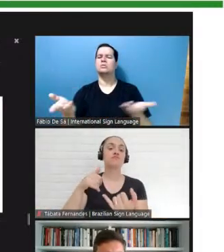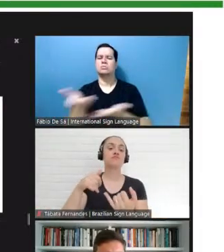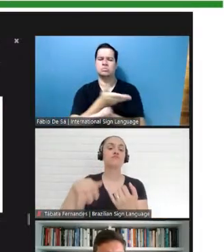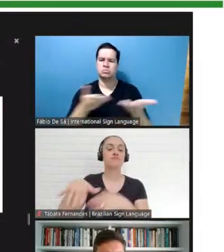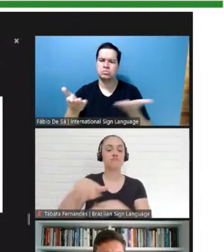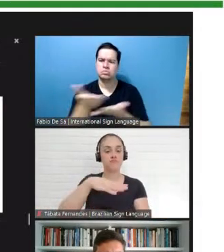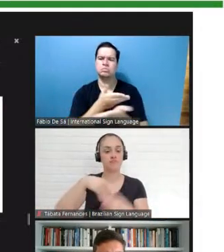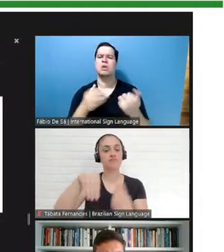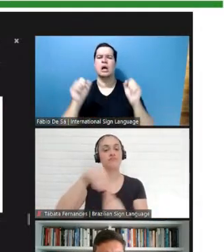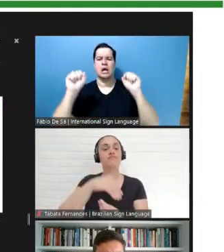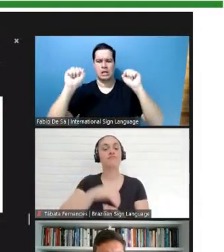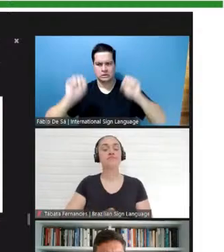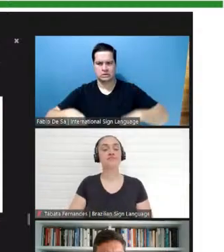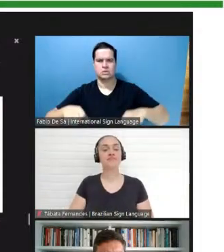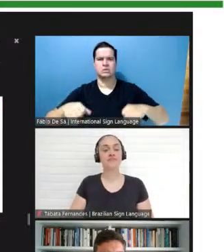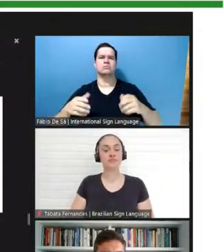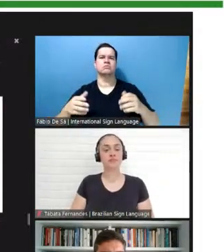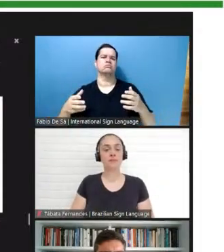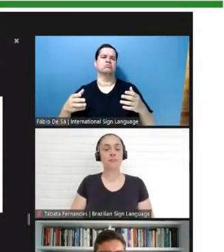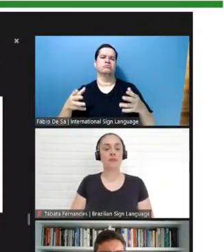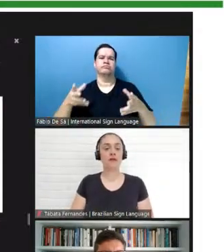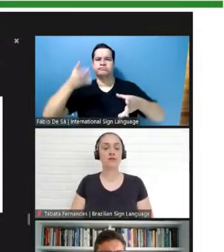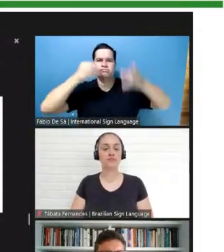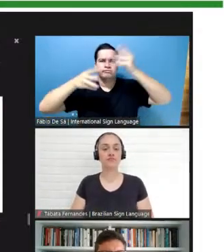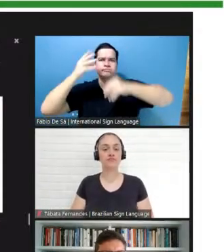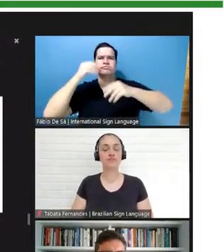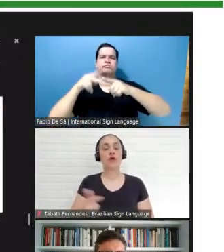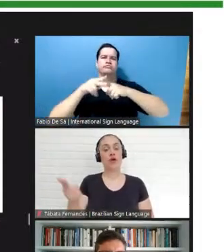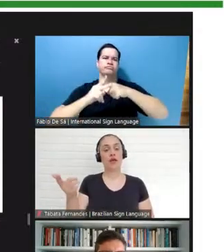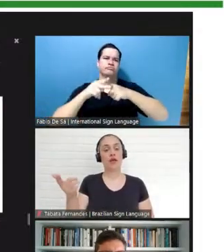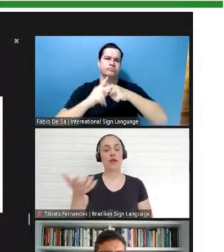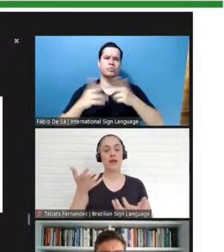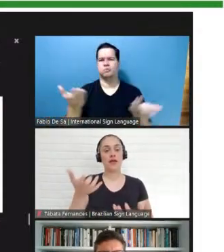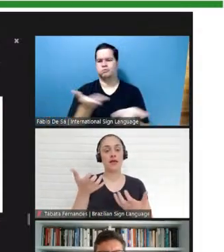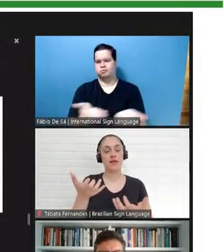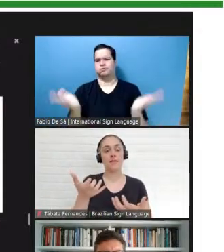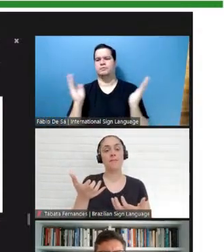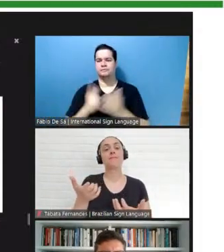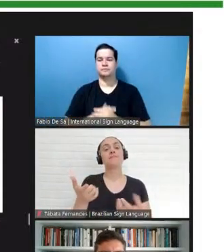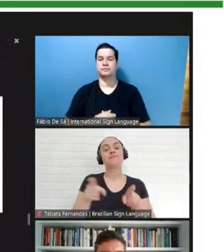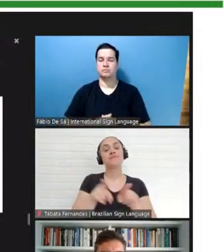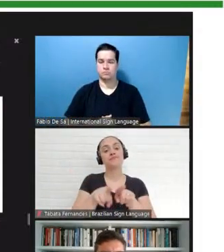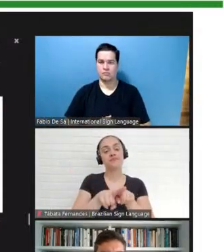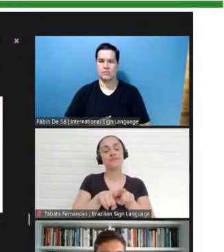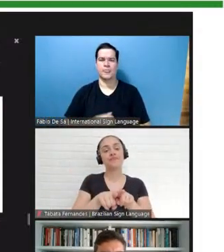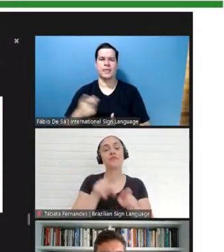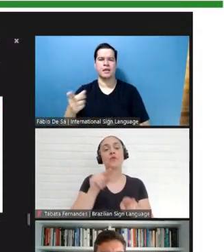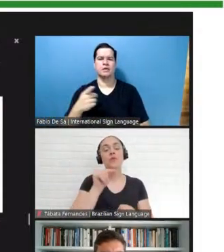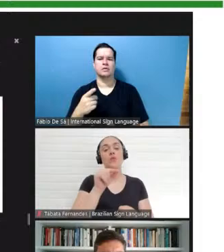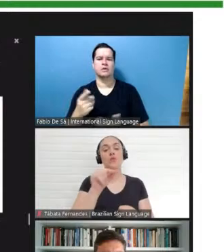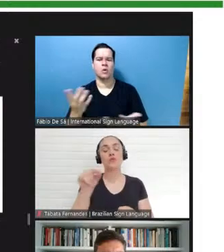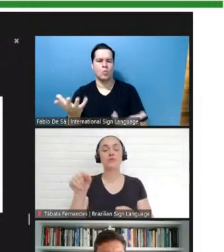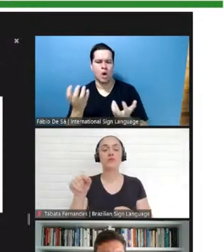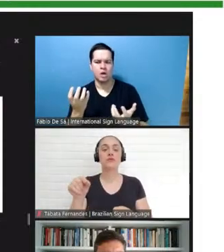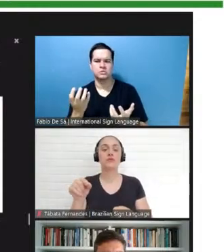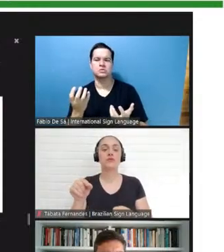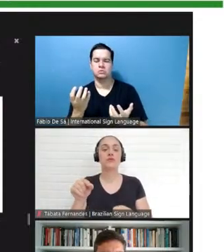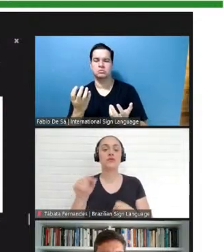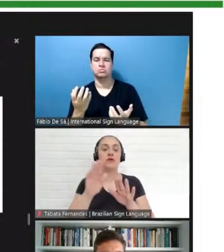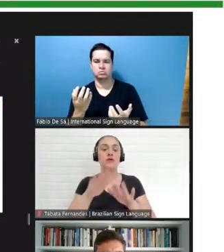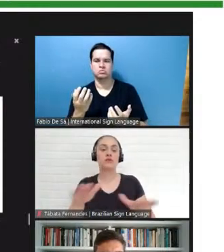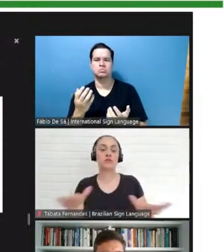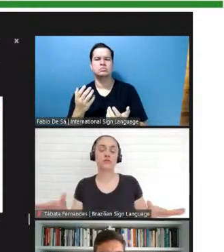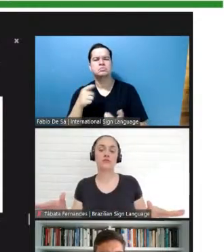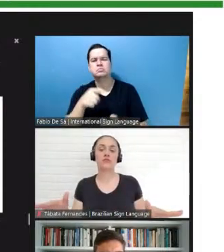hopefully independently. It therefore enriches those educational outcomes for the student. As I said before, it's related